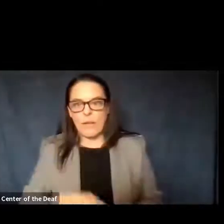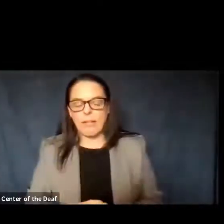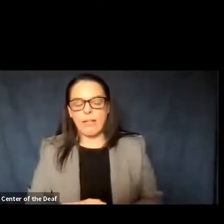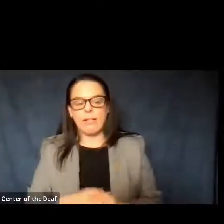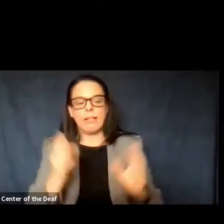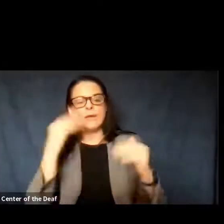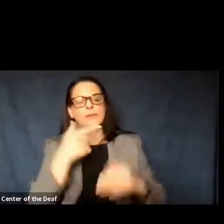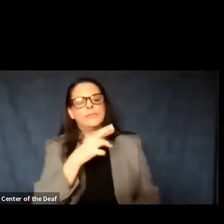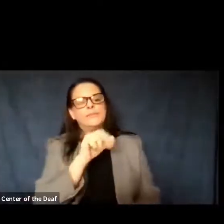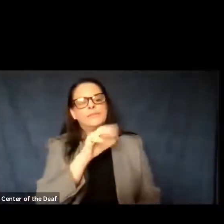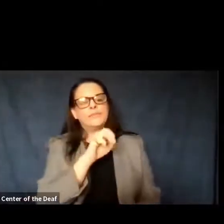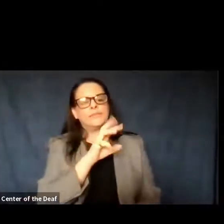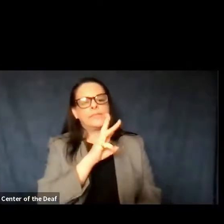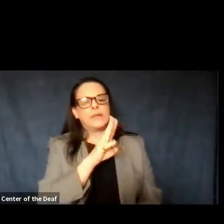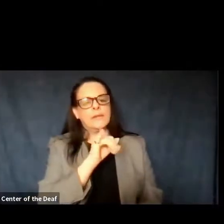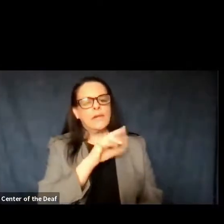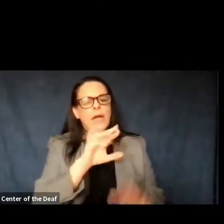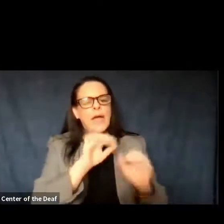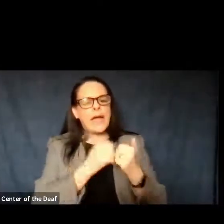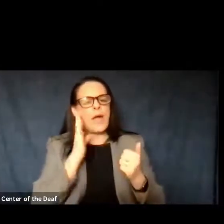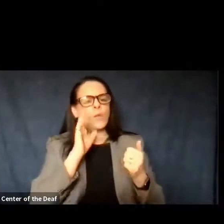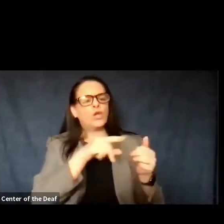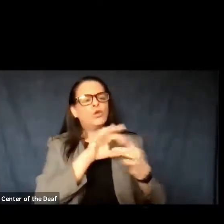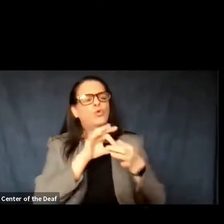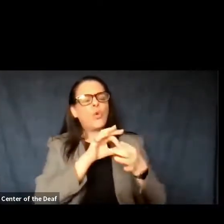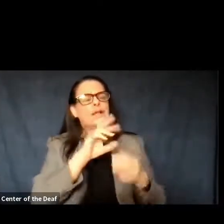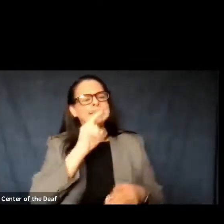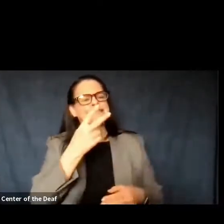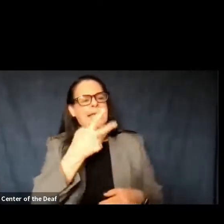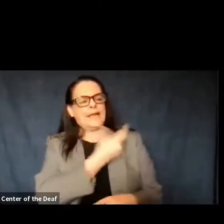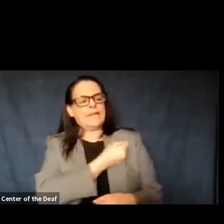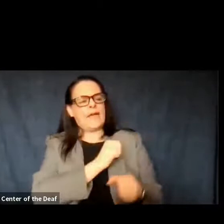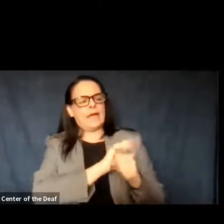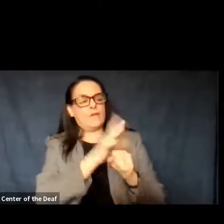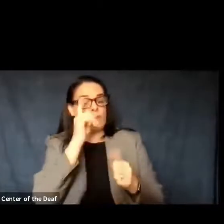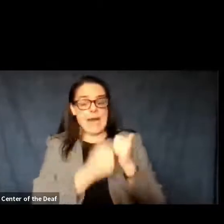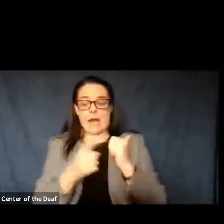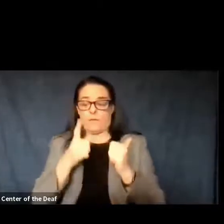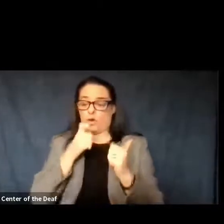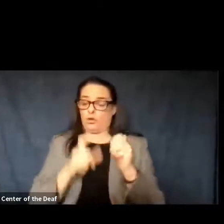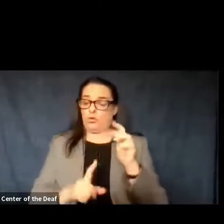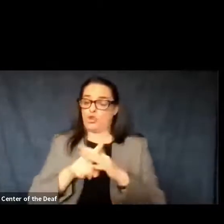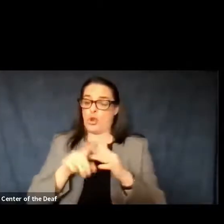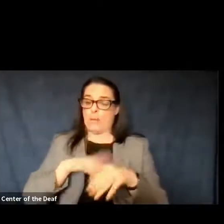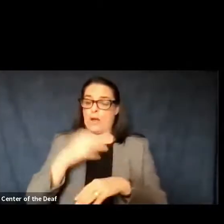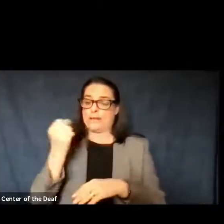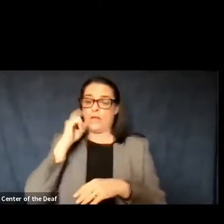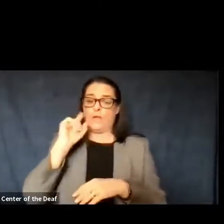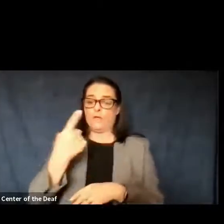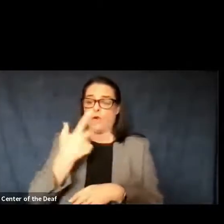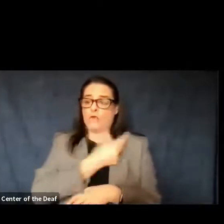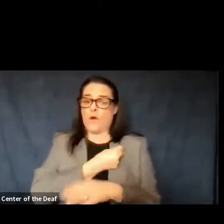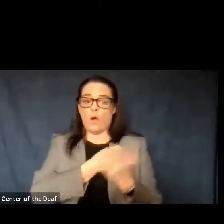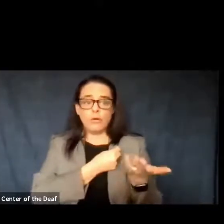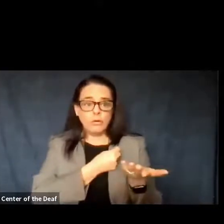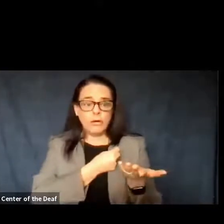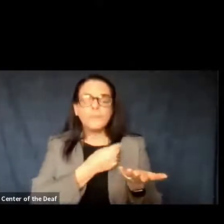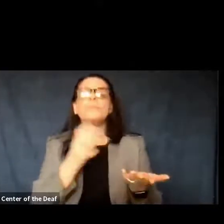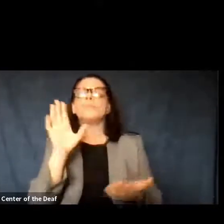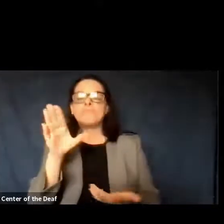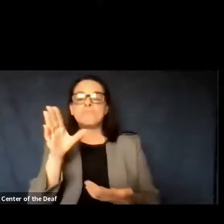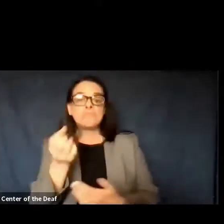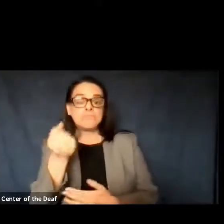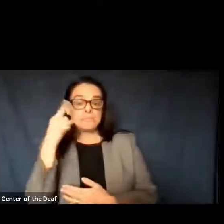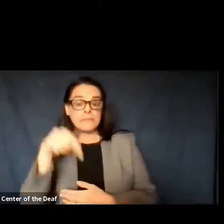with MVIR, how will you coordinate second vaccinations for everyone who gets their first dose on Saturday? So everybody that gets their dose